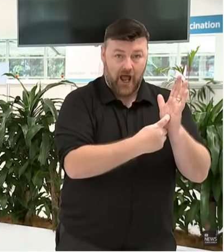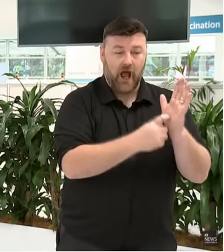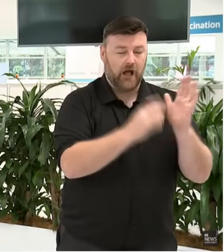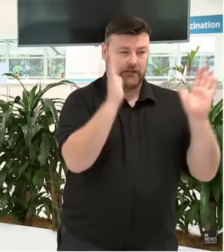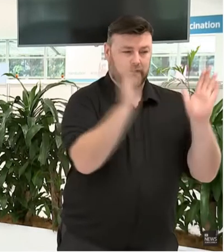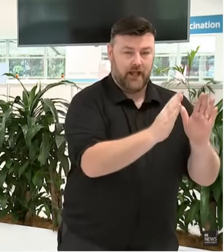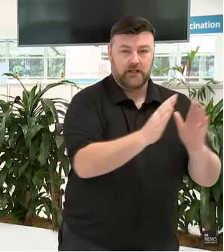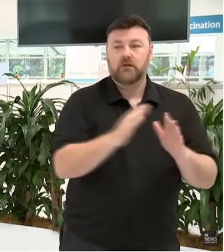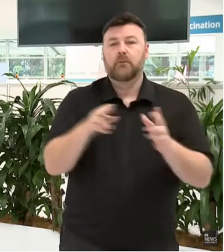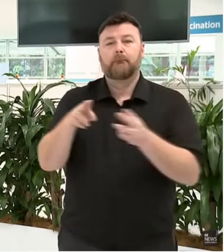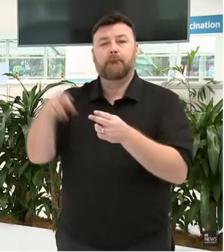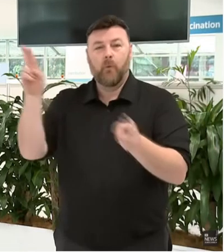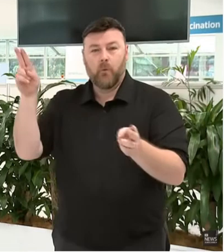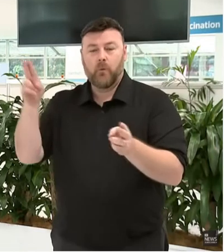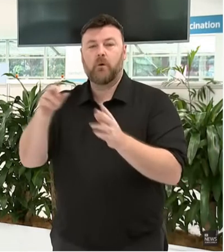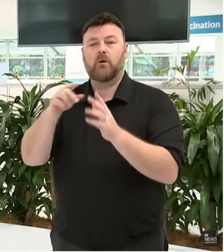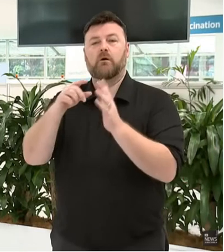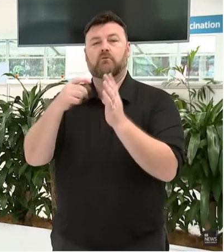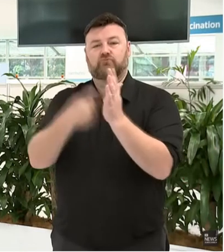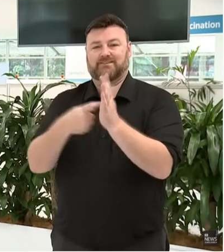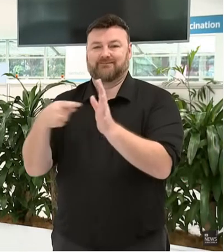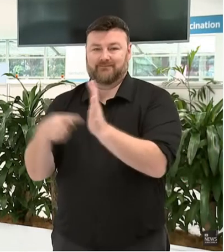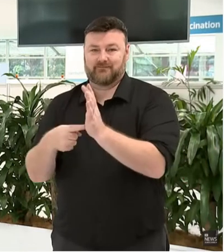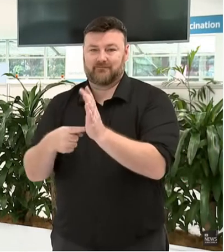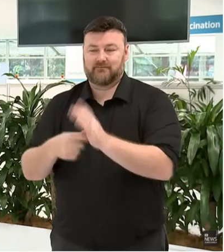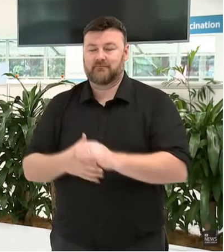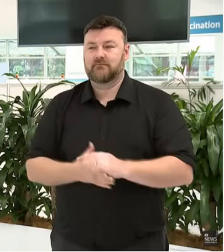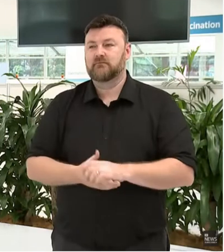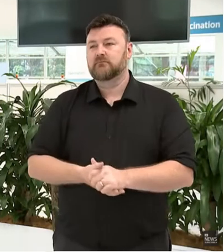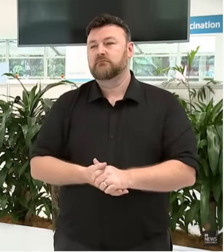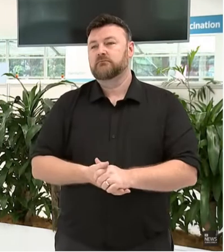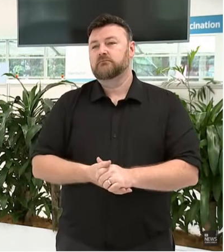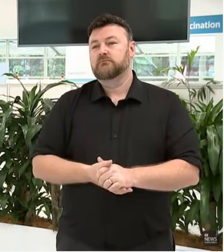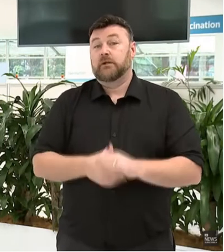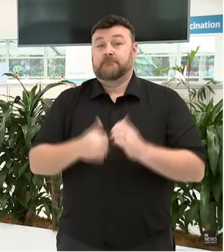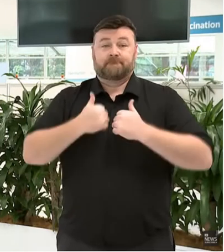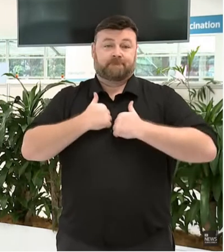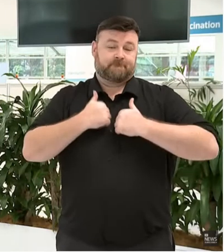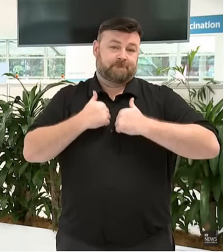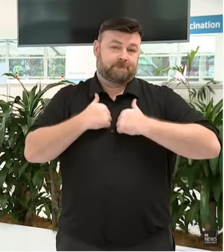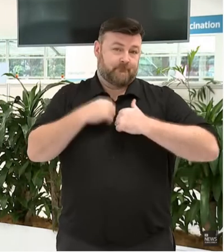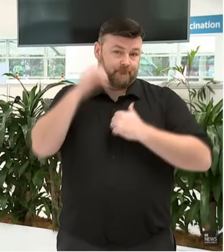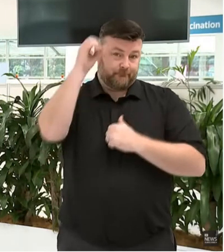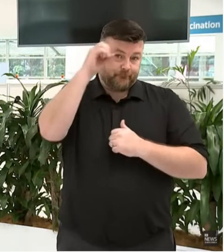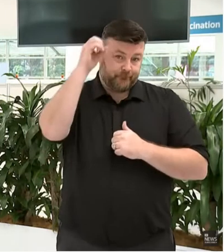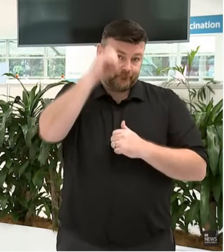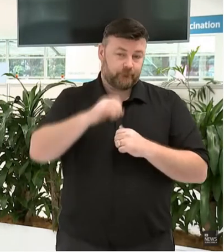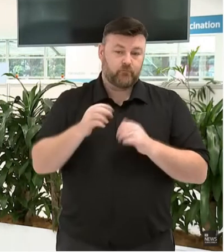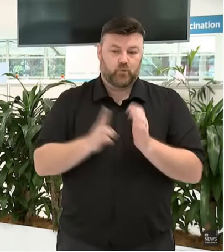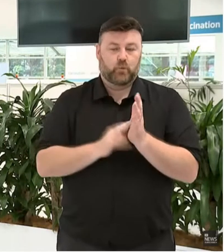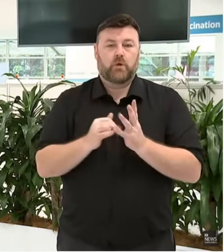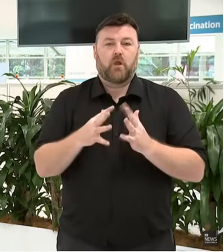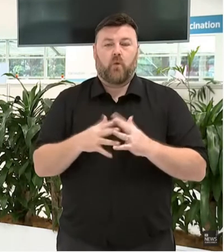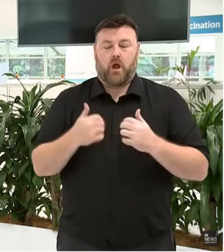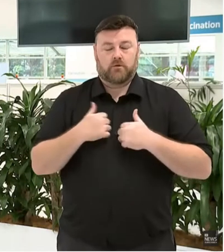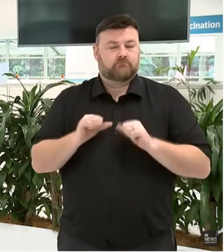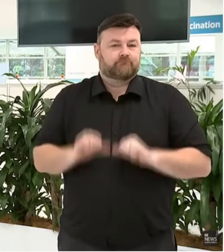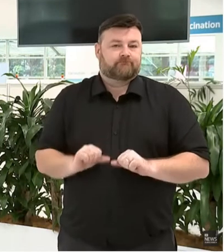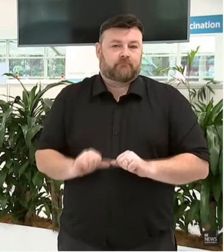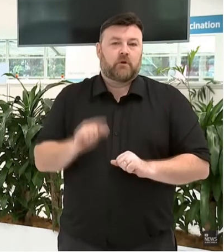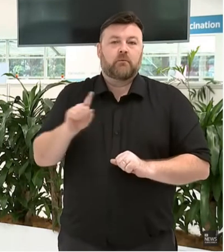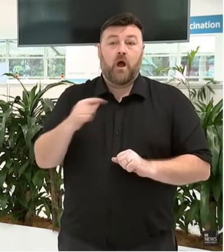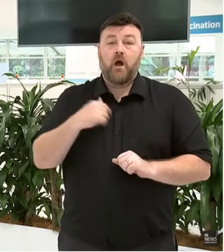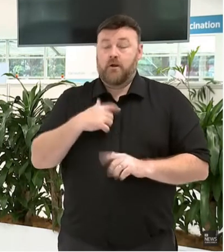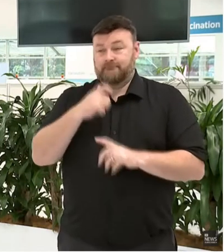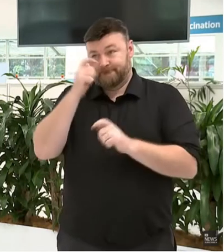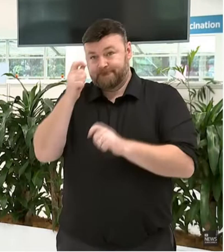as possible, we should. But look, that's certainly our perspective in New South Wales, but I completely respect and appreciate